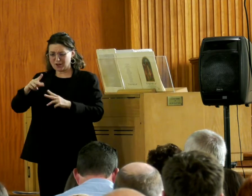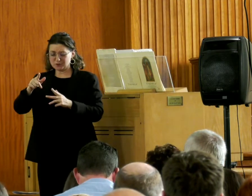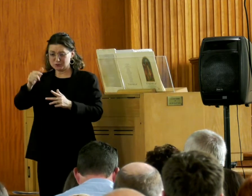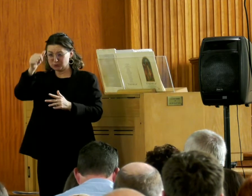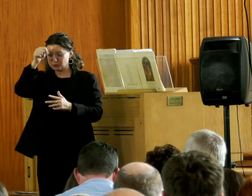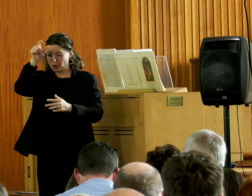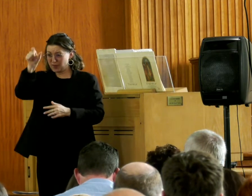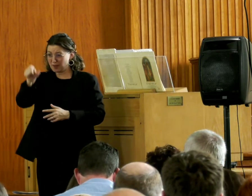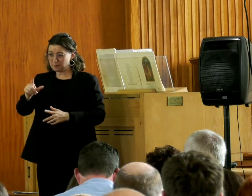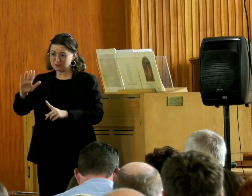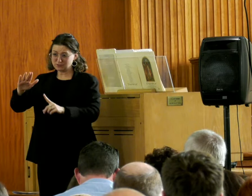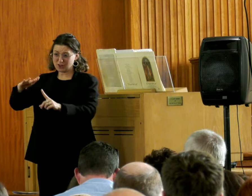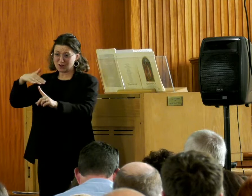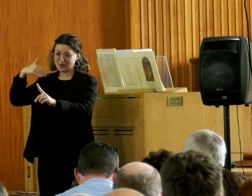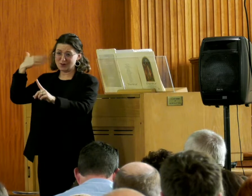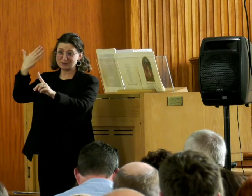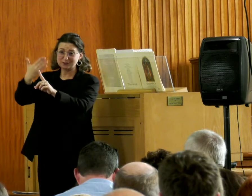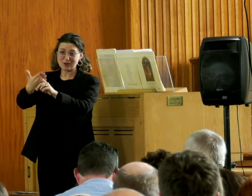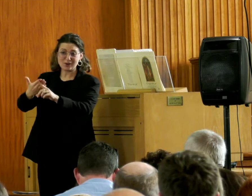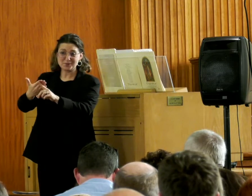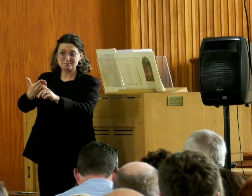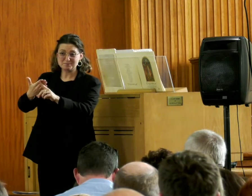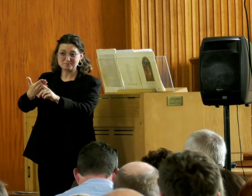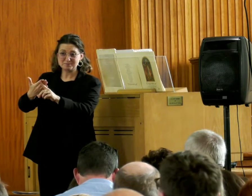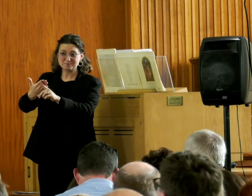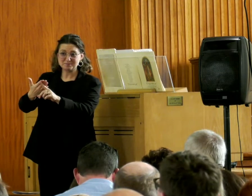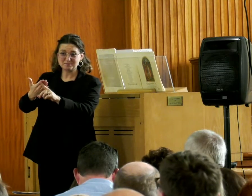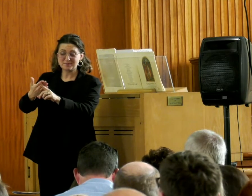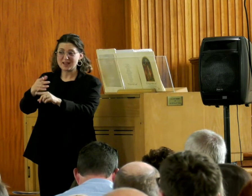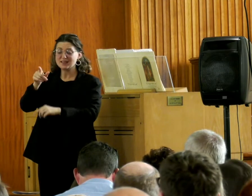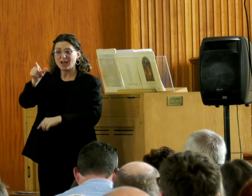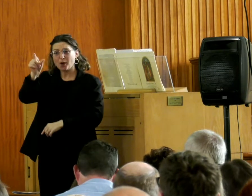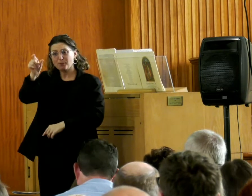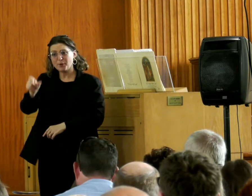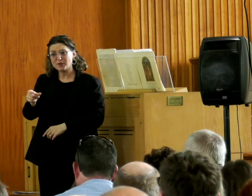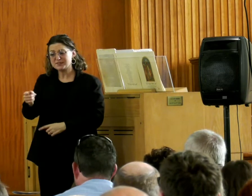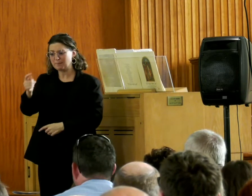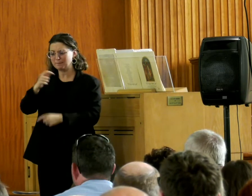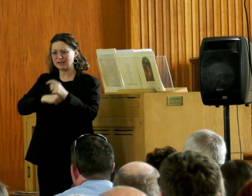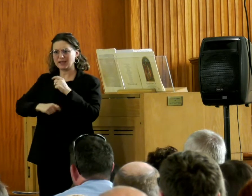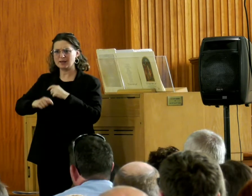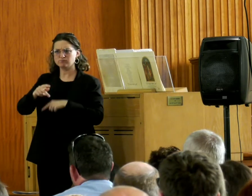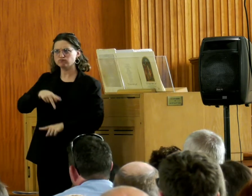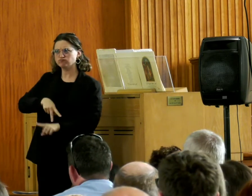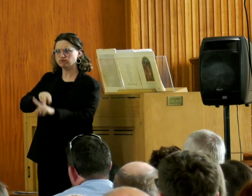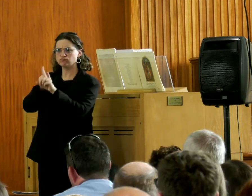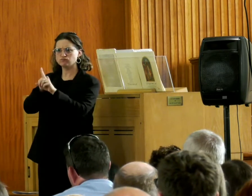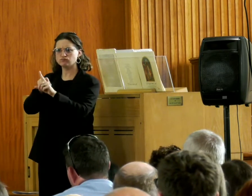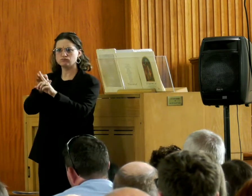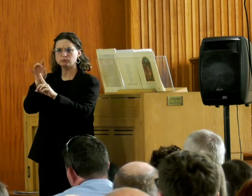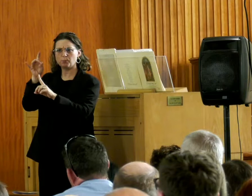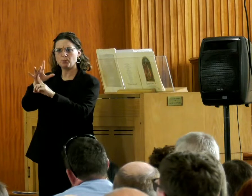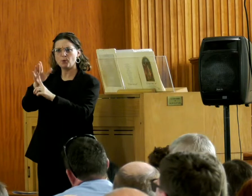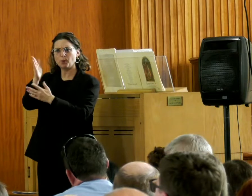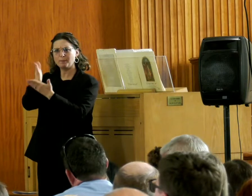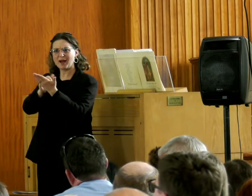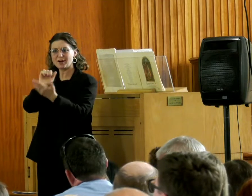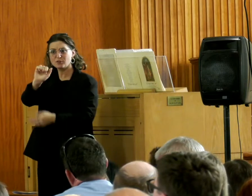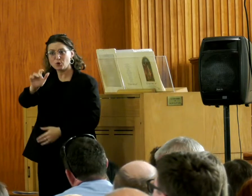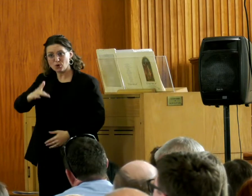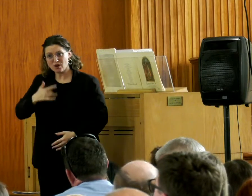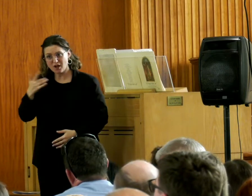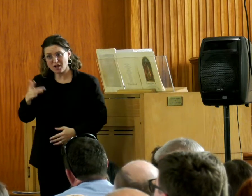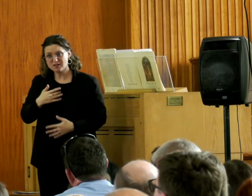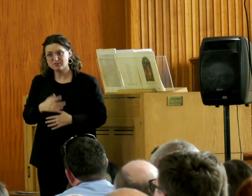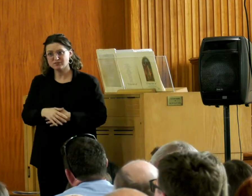or for however long you've been alive, that person can become an important part of your life,